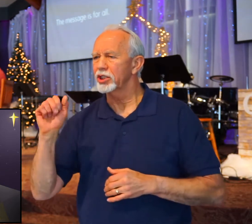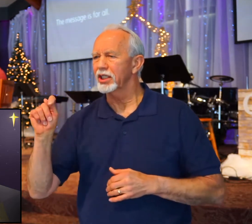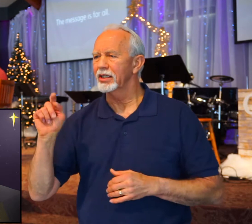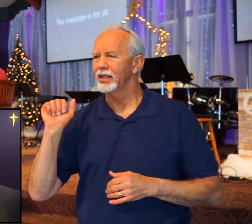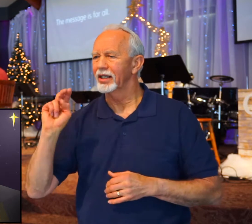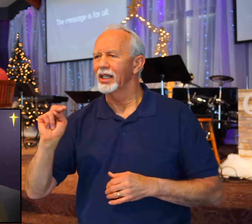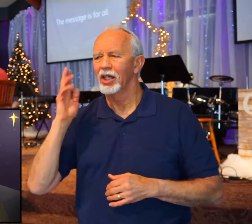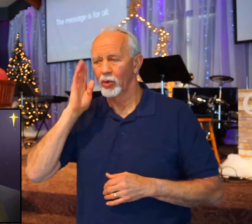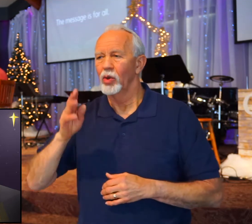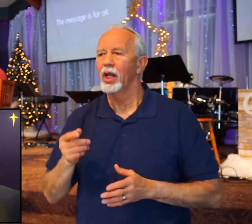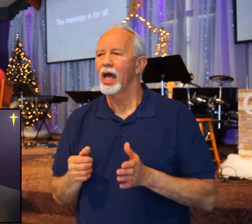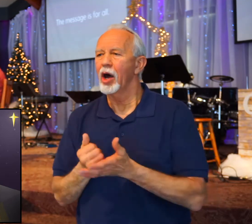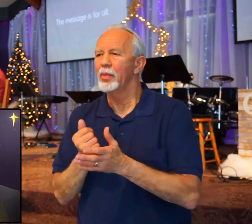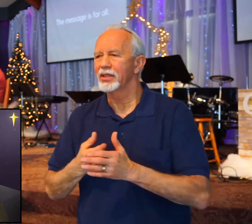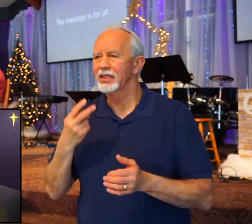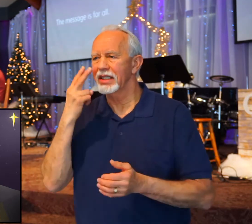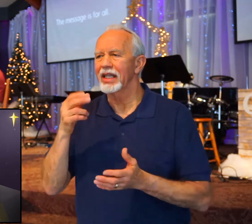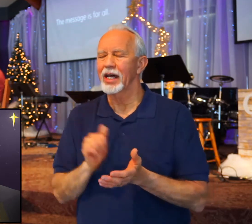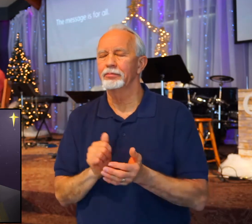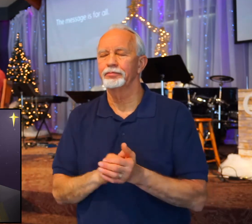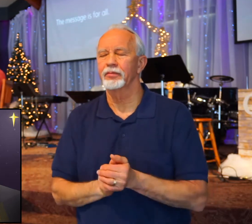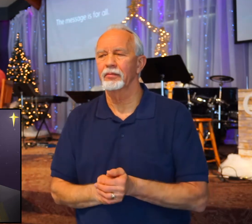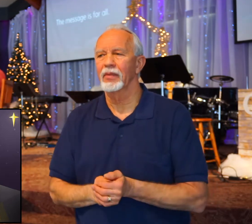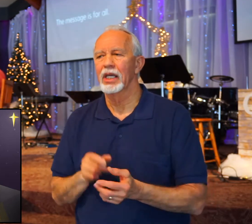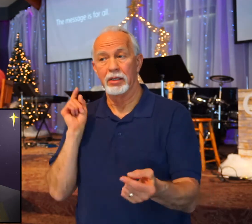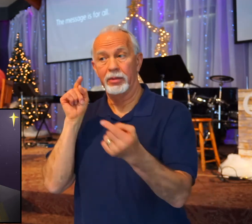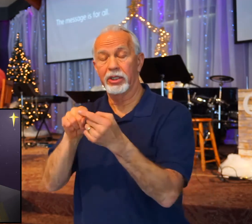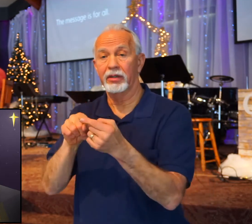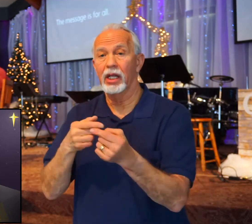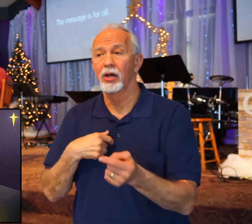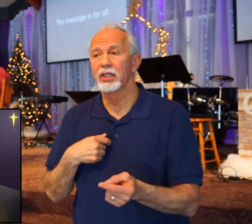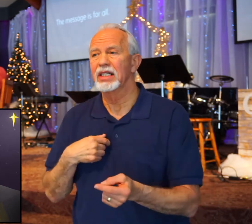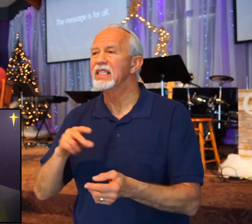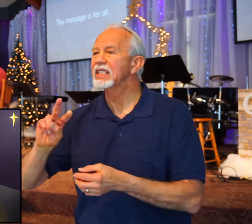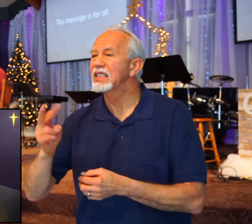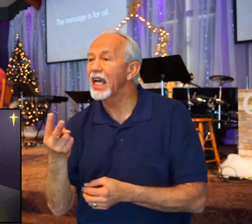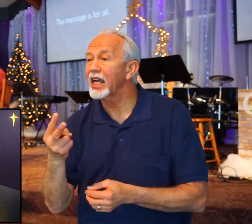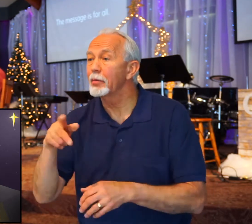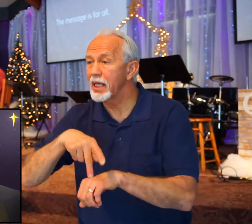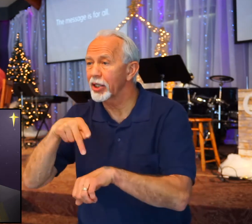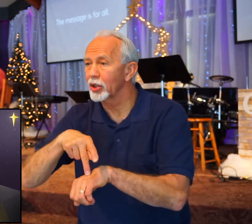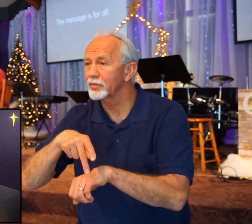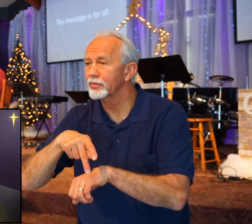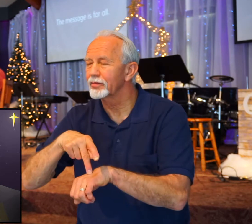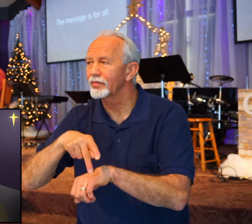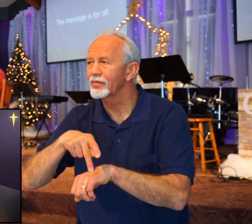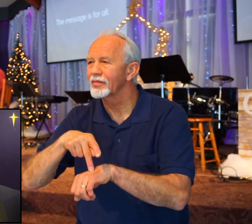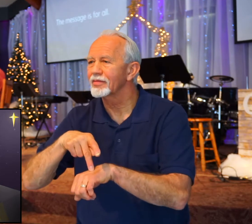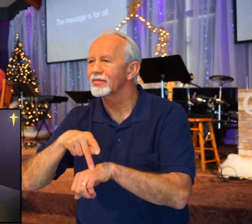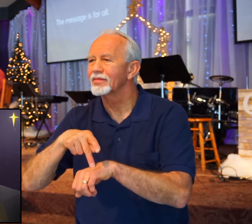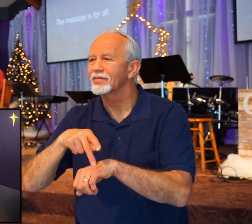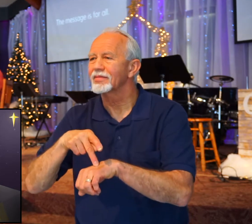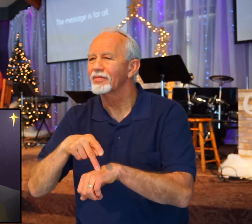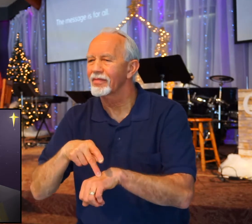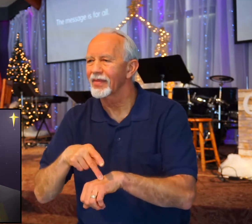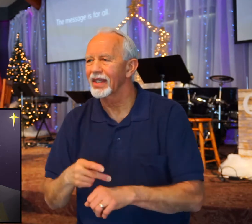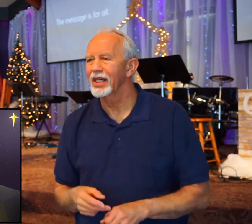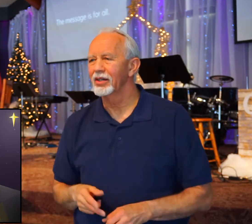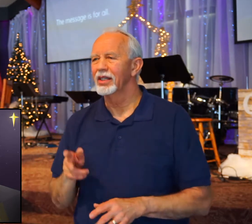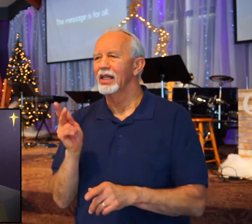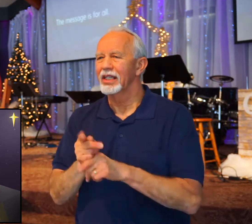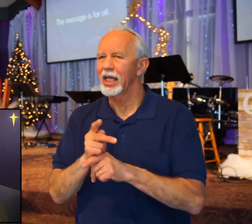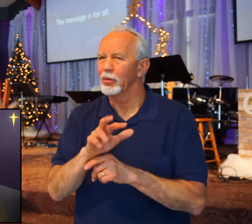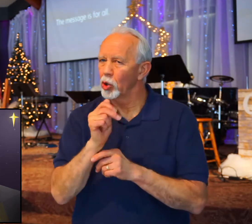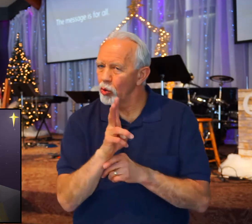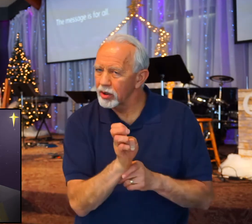just a moment. Yeah, specifically, I'd like you guys to turn to 2 Peter. Keep your thumb at Luke